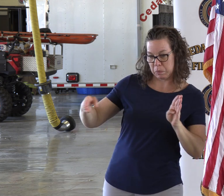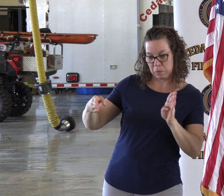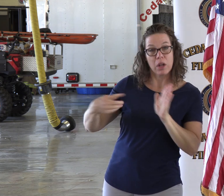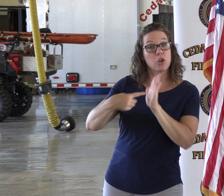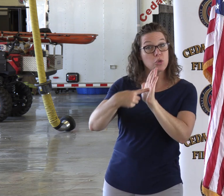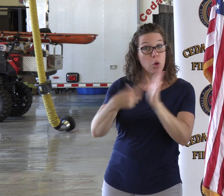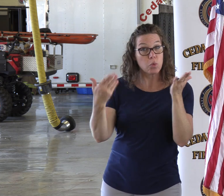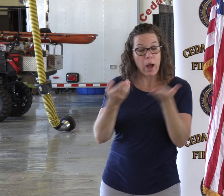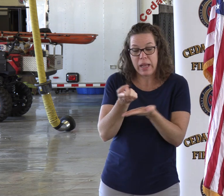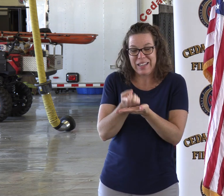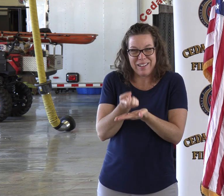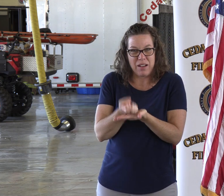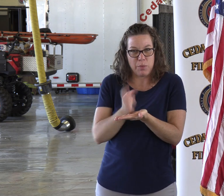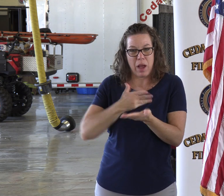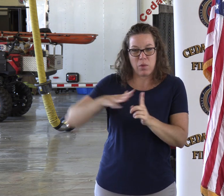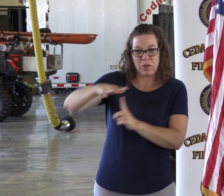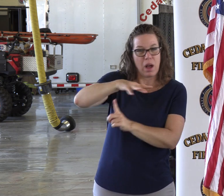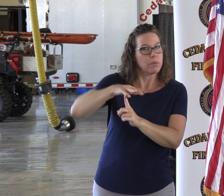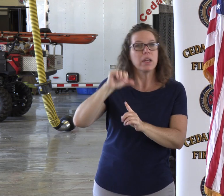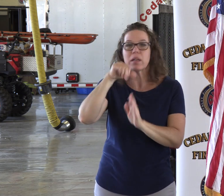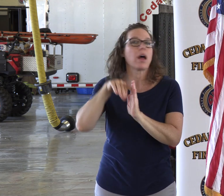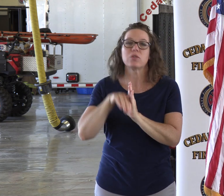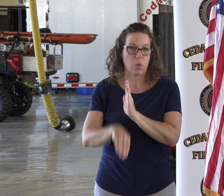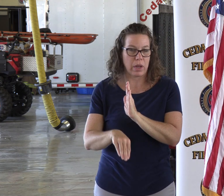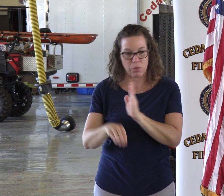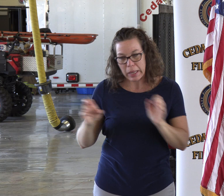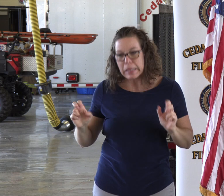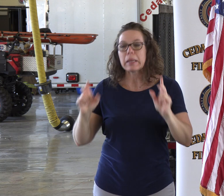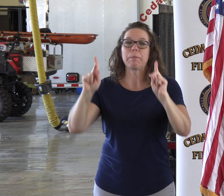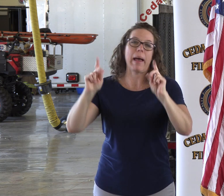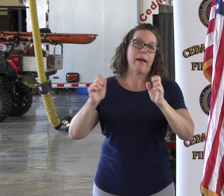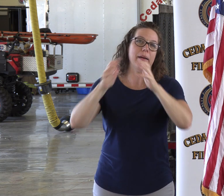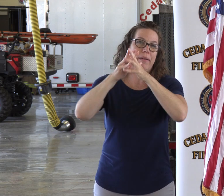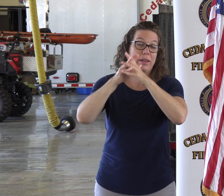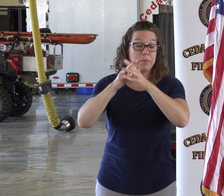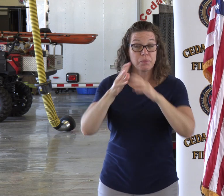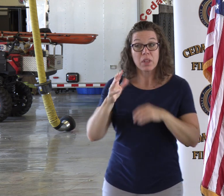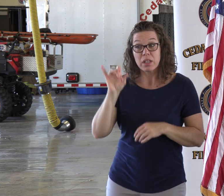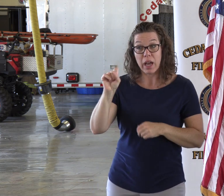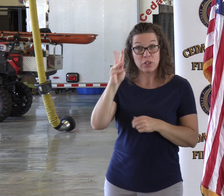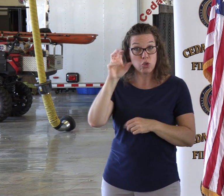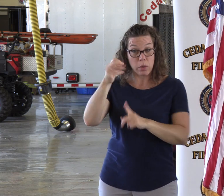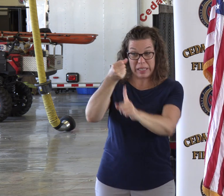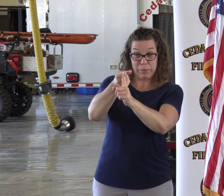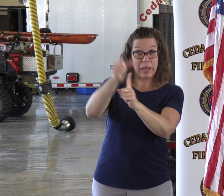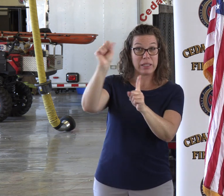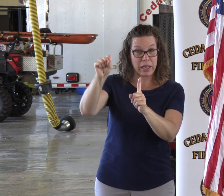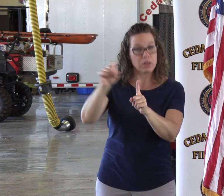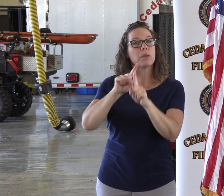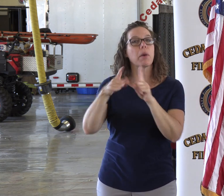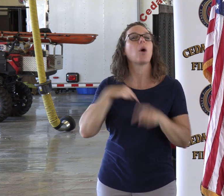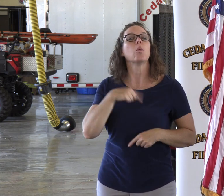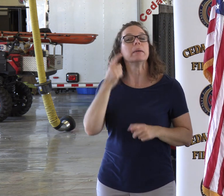our economy is not slowing down. Our economy is coming back. We saw the impact, but we're also seeing